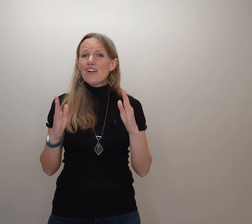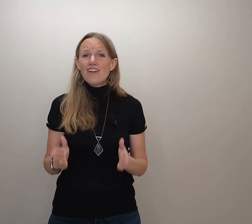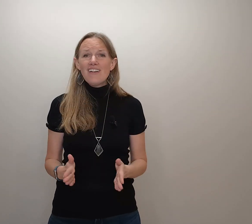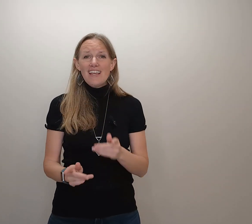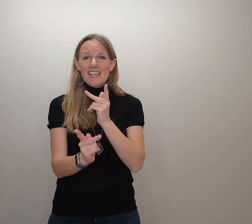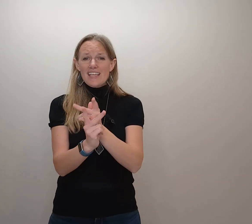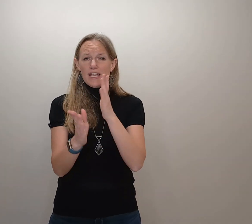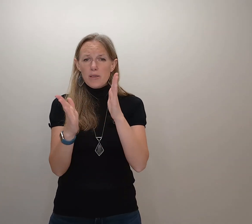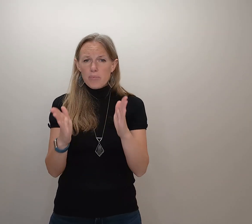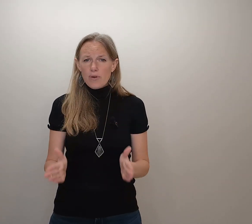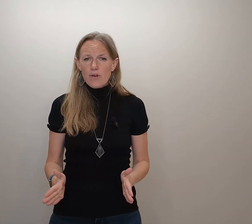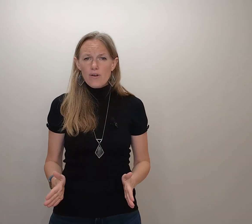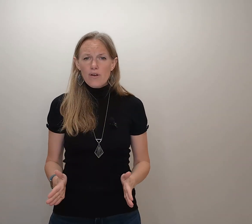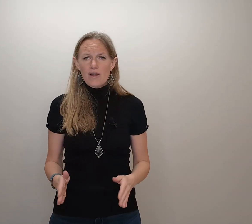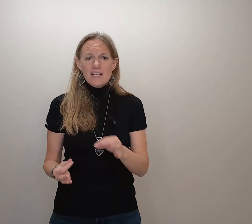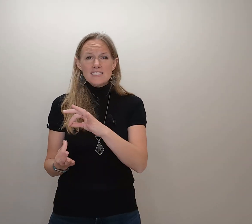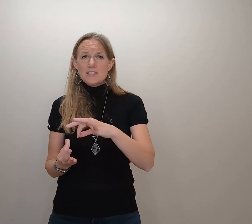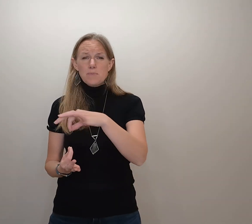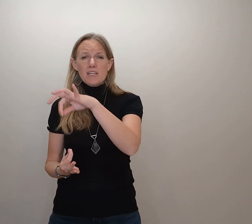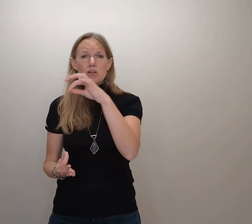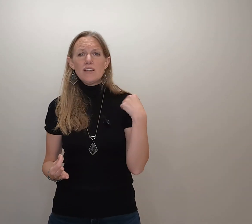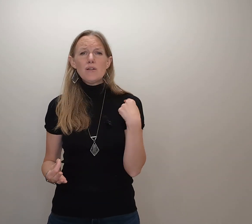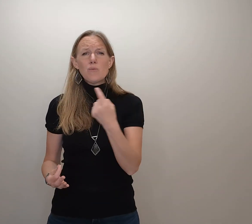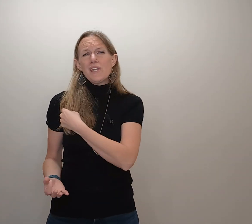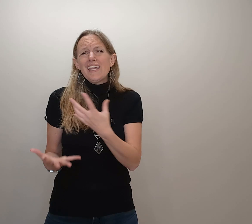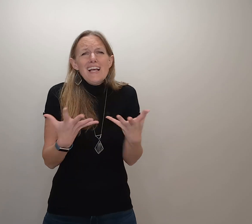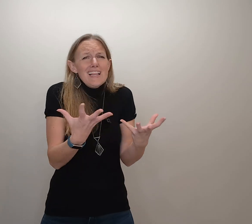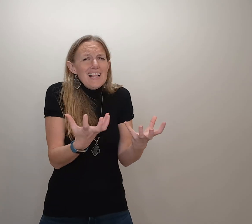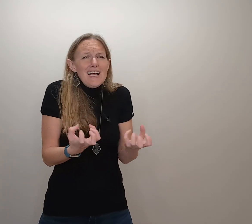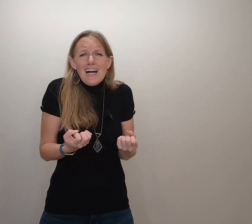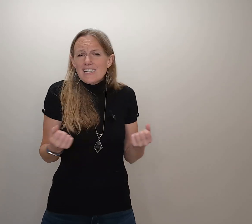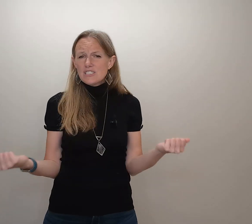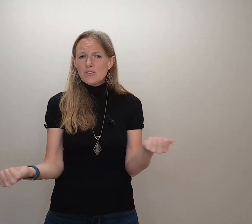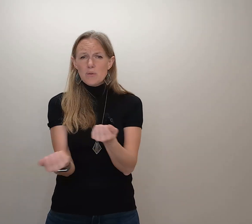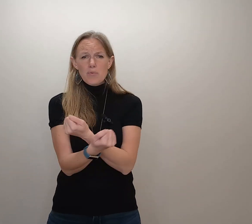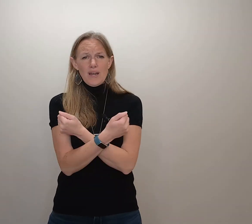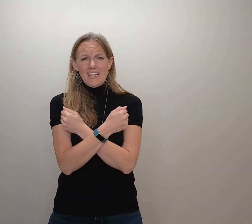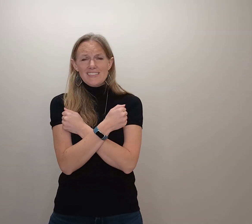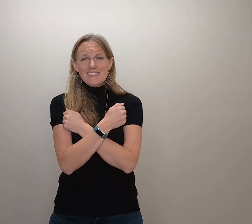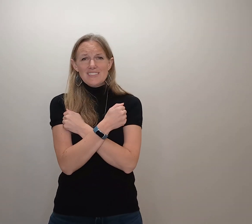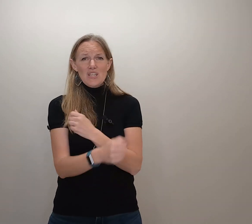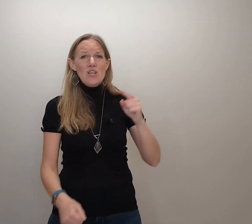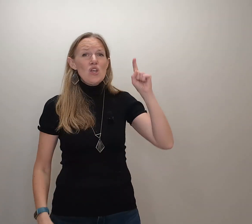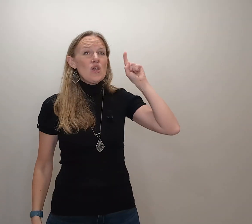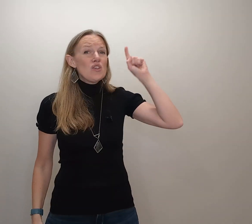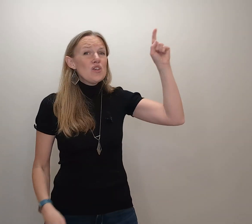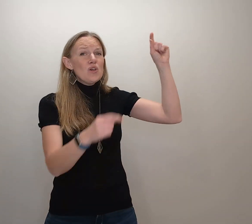comforter, keeper, spirit, we long to embrace.